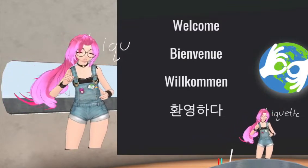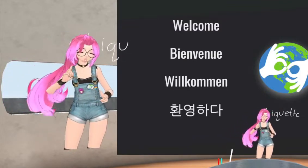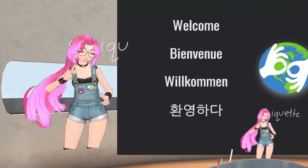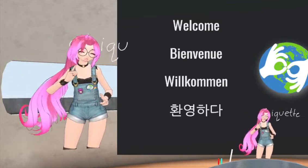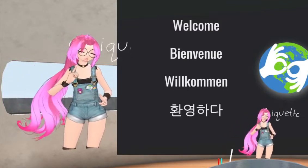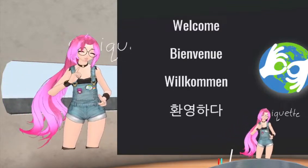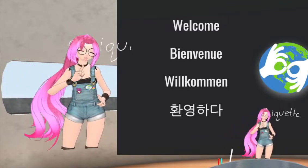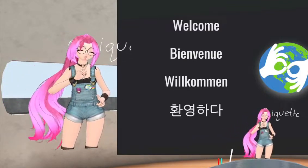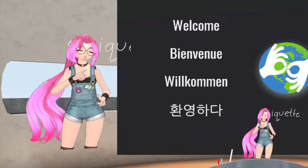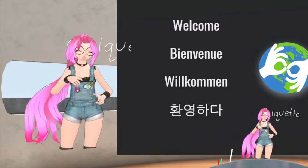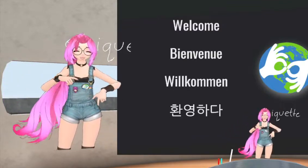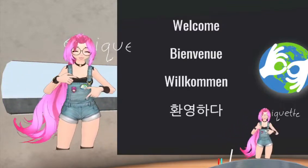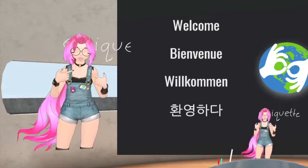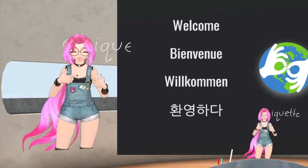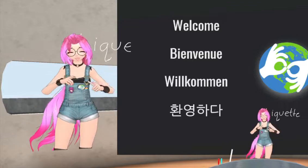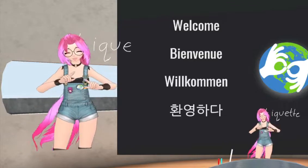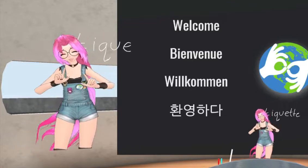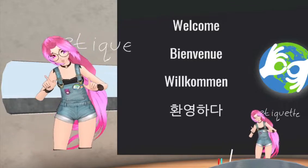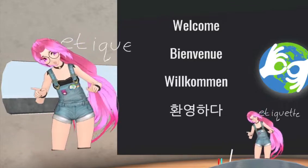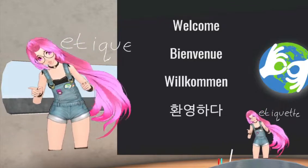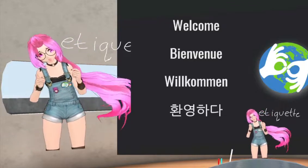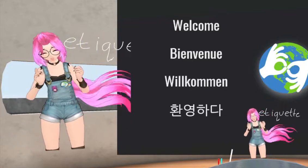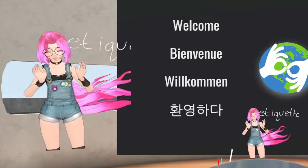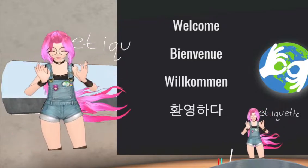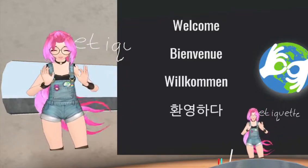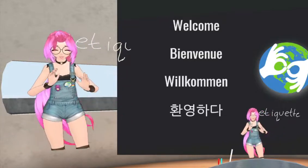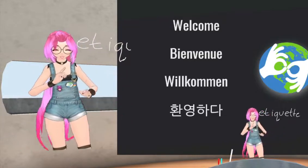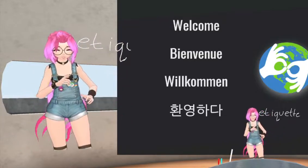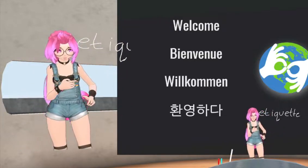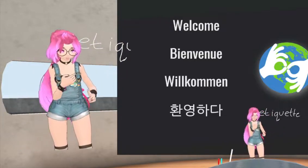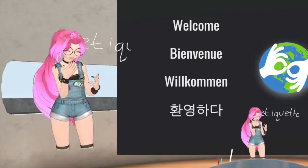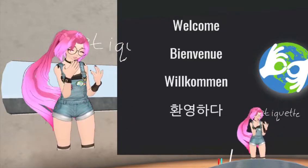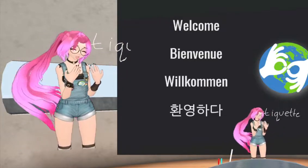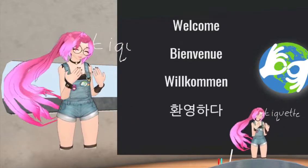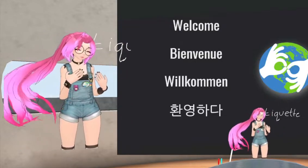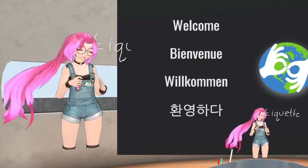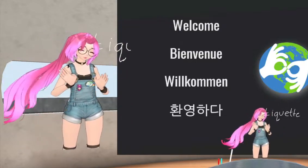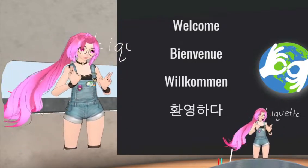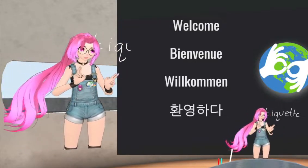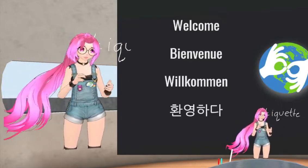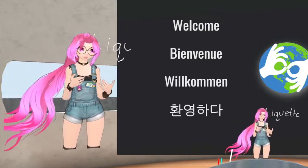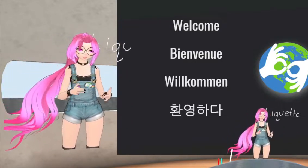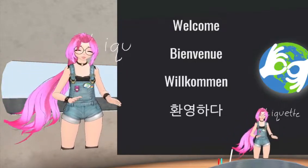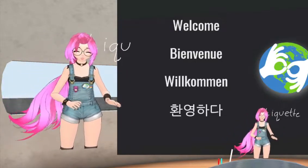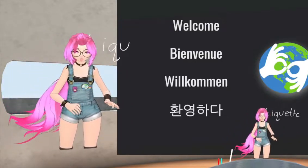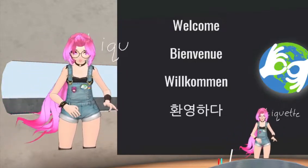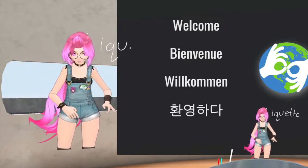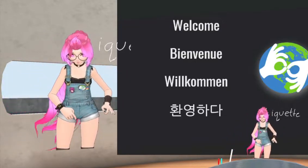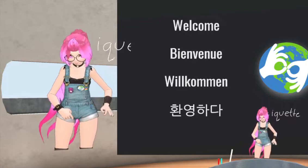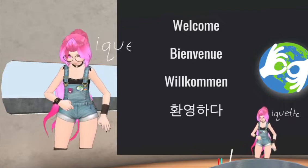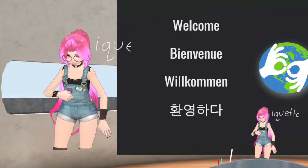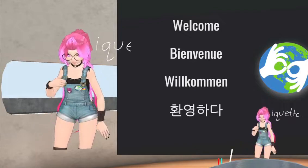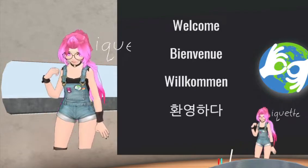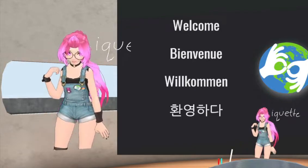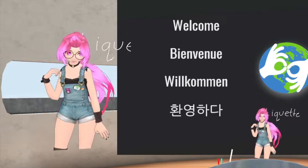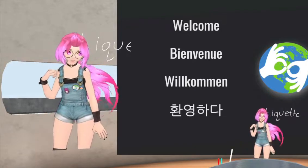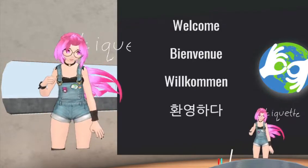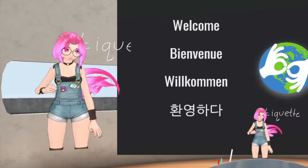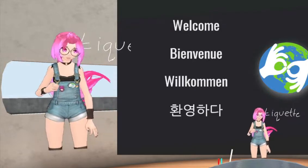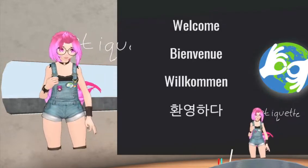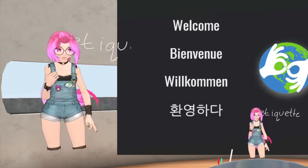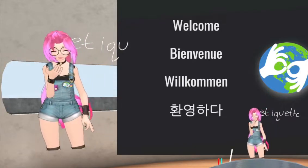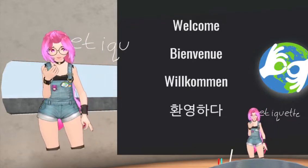some little things that I find a lot of people don't know, or maybe I see common questions about. Because when you're first